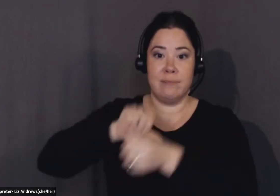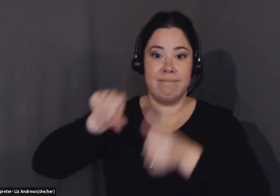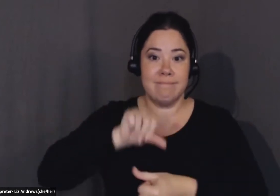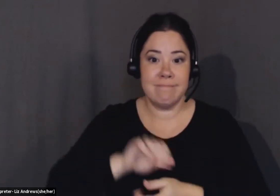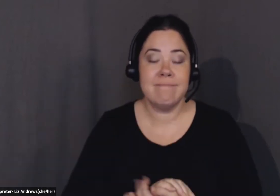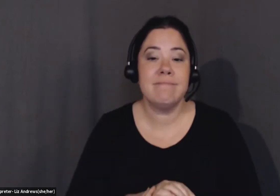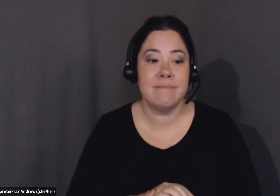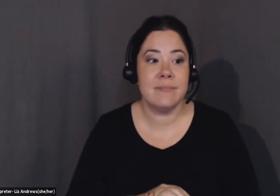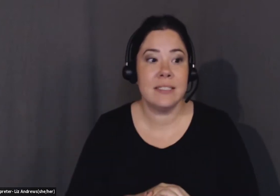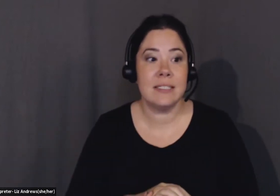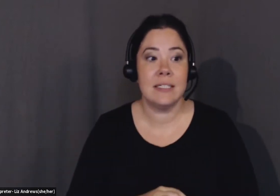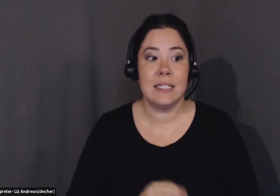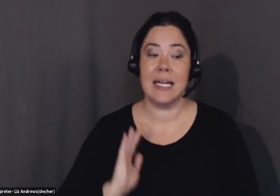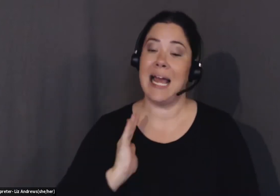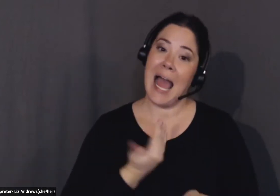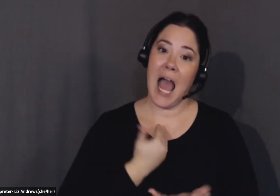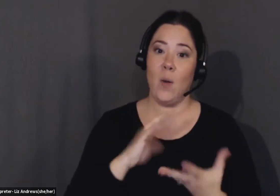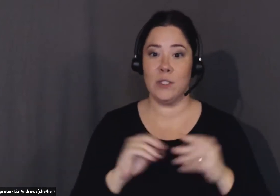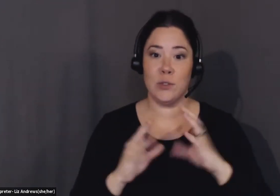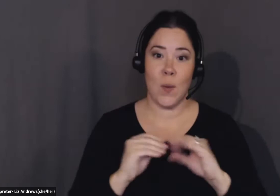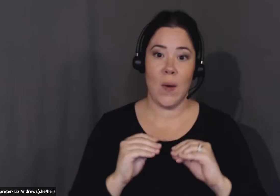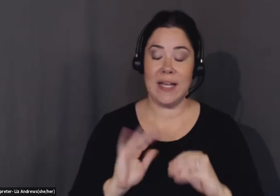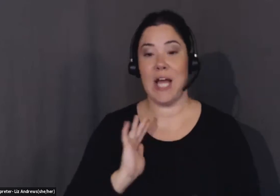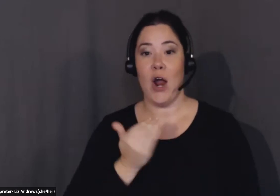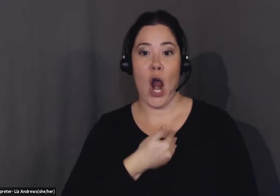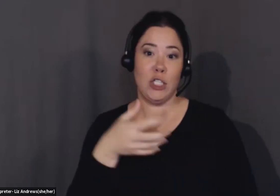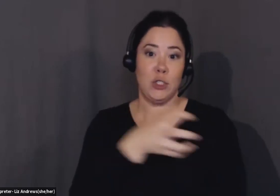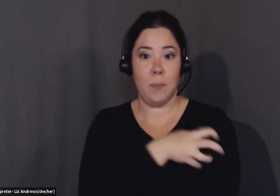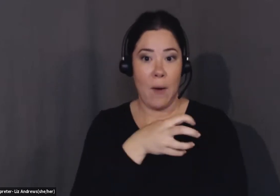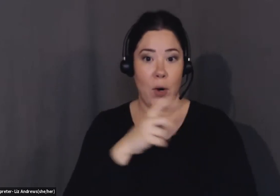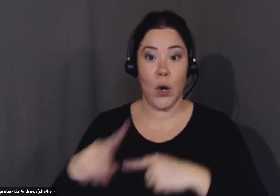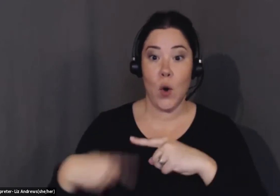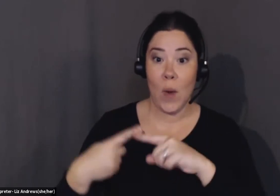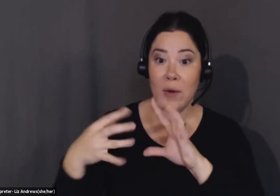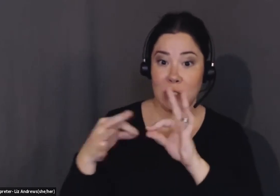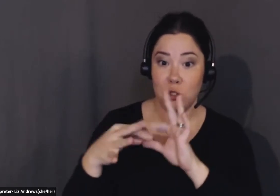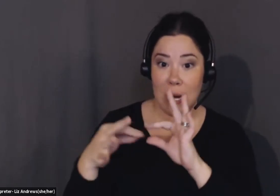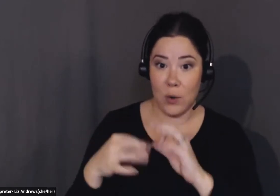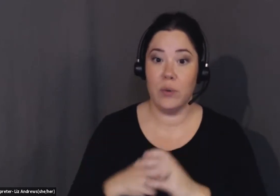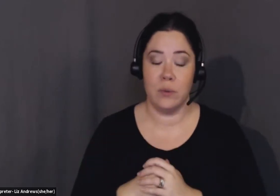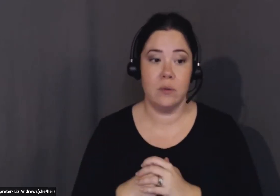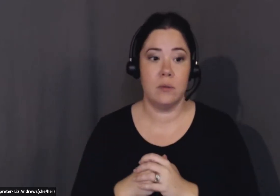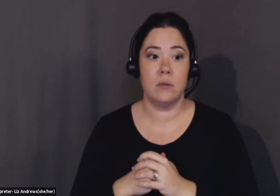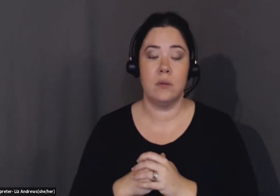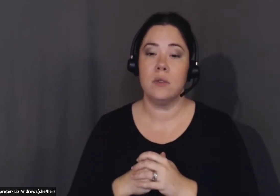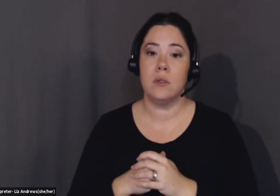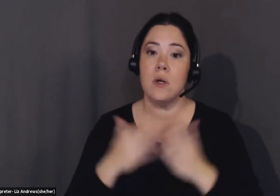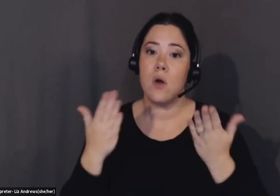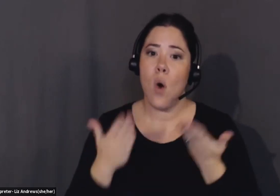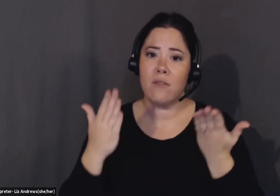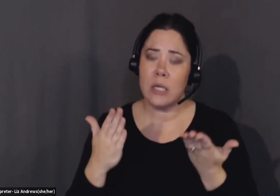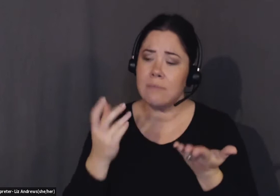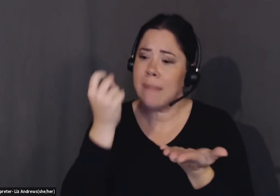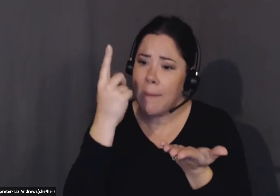Our stories are our superpower when we share them with others. Offering empathy and support to